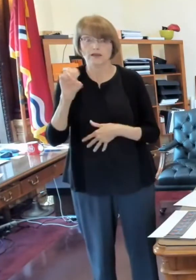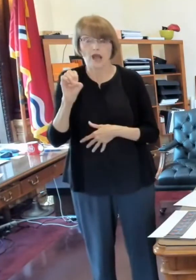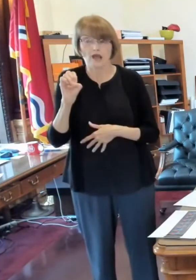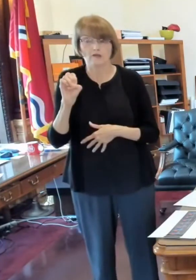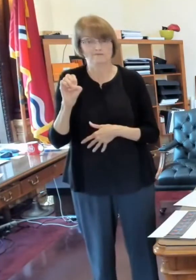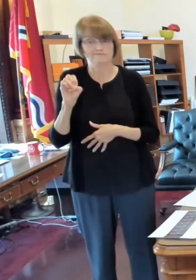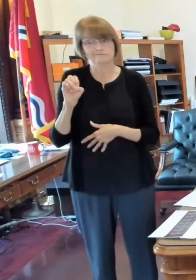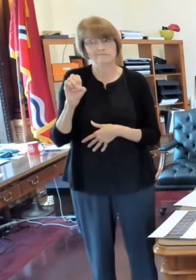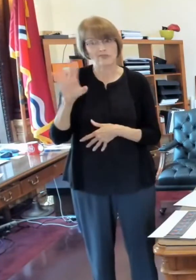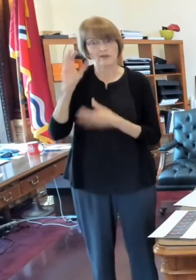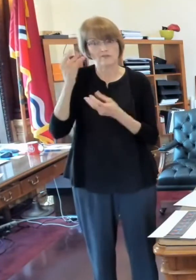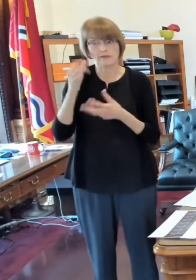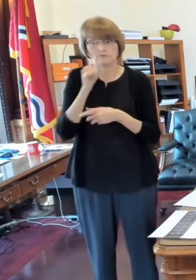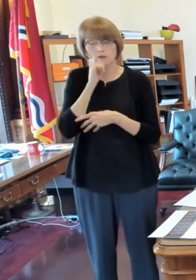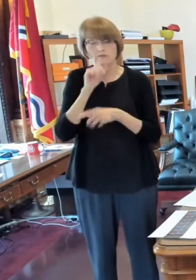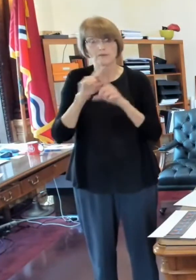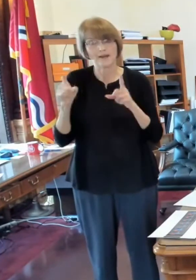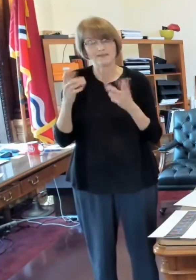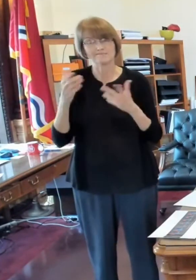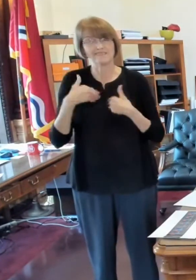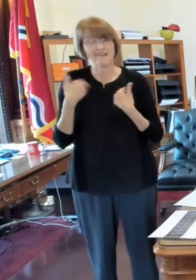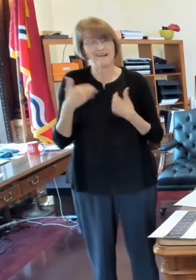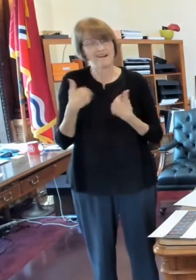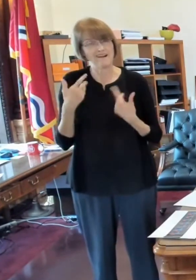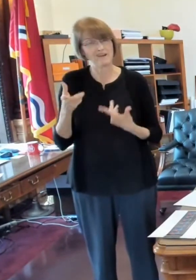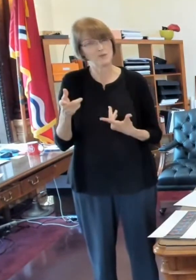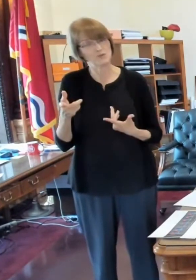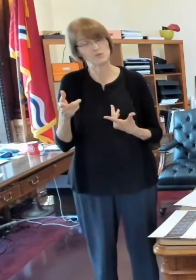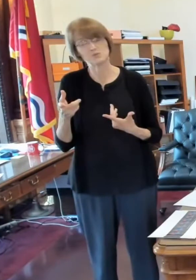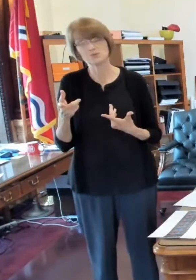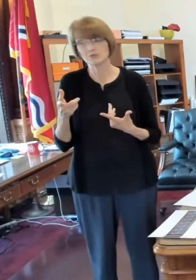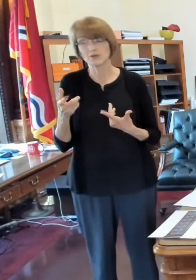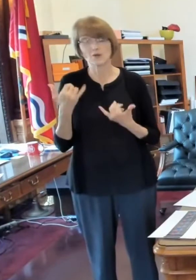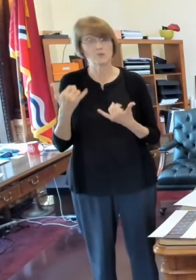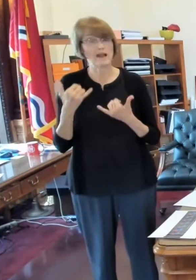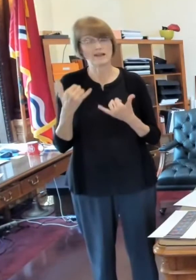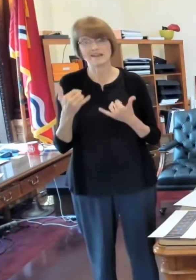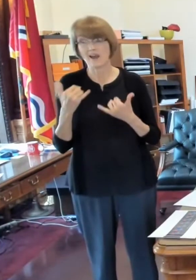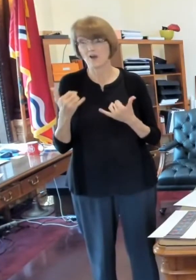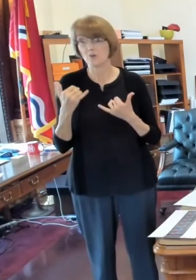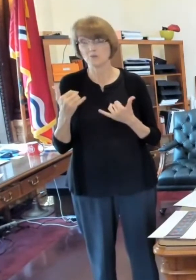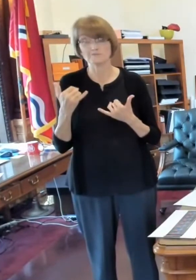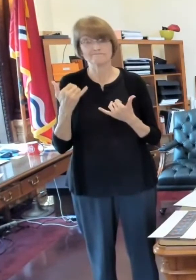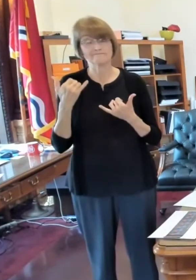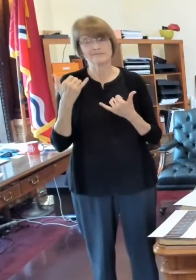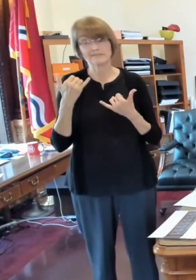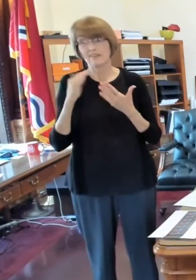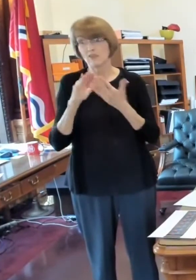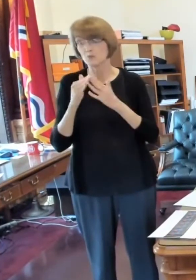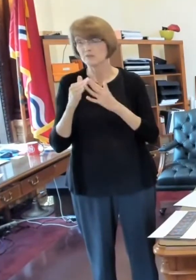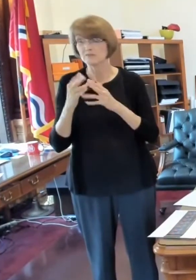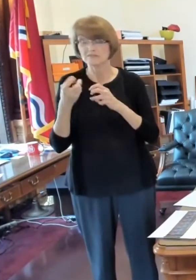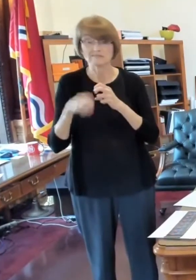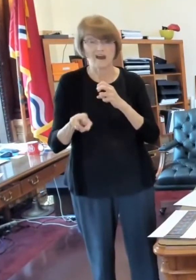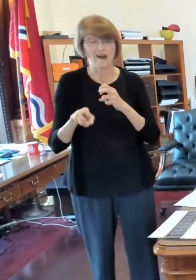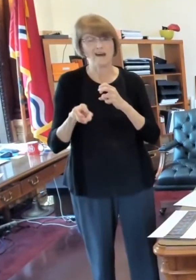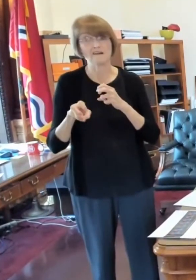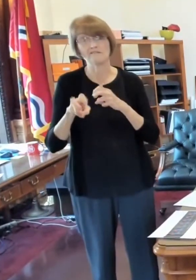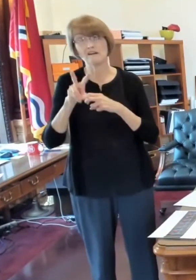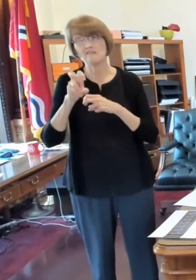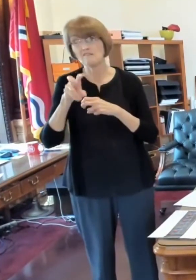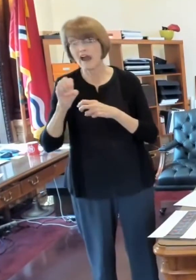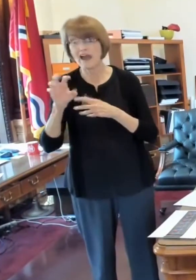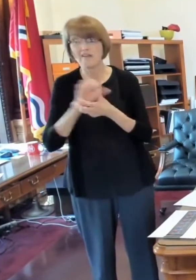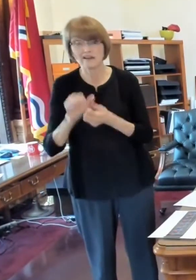But it's a very tough situation out there right now. You know that we have a lot of violence going on in our community.